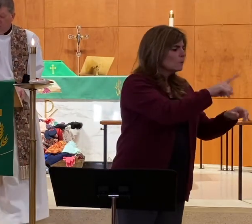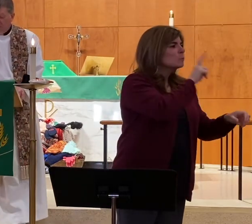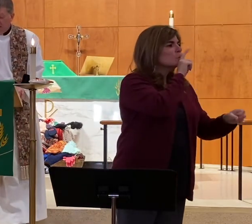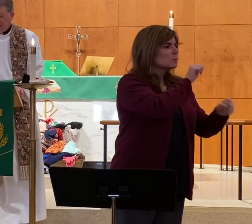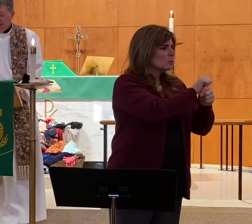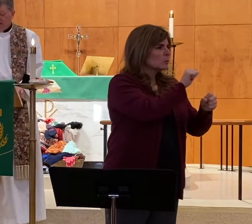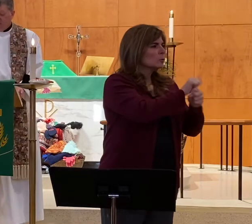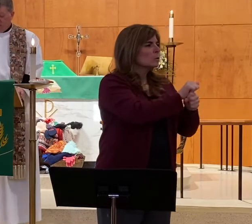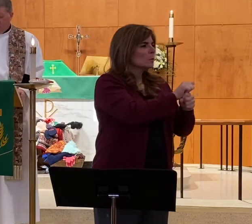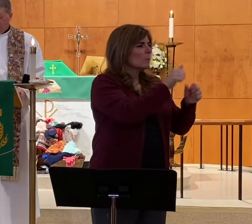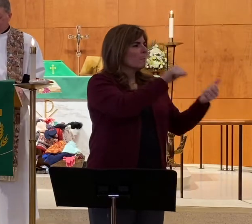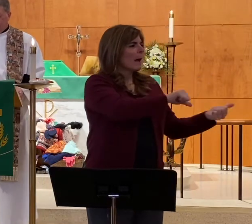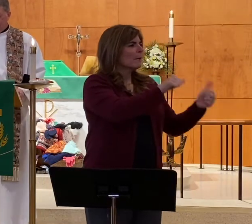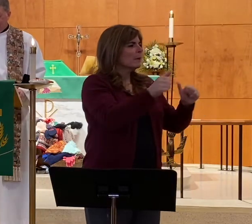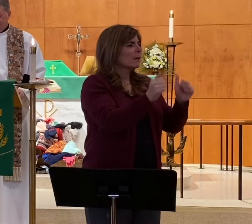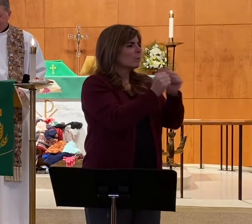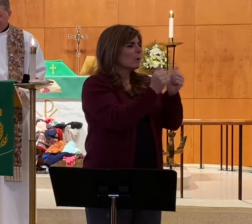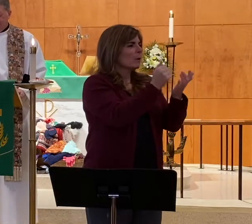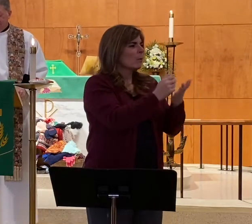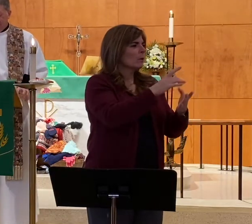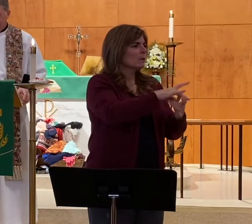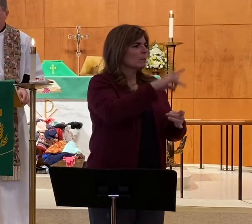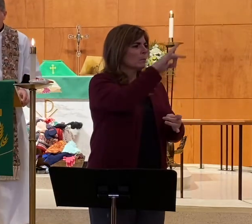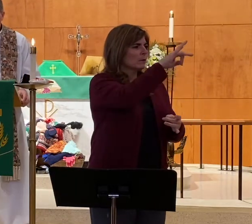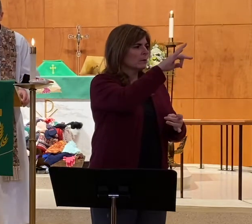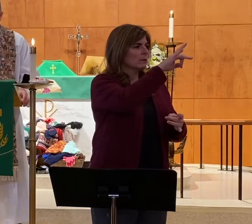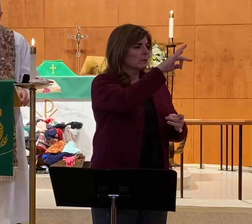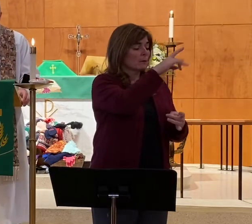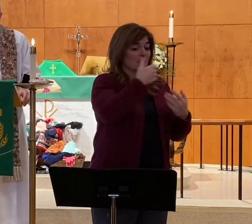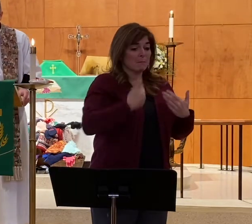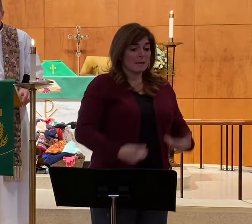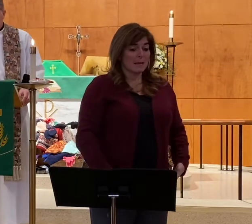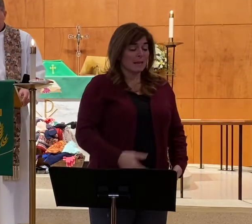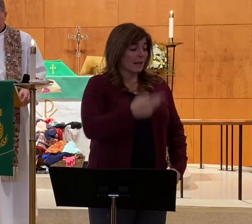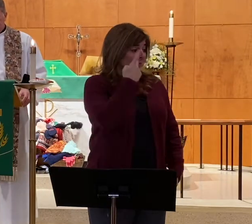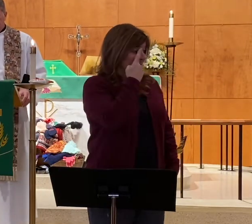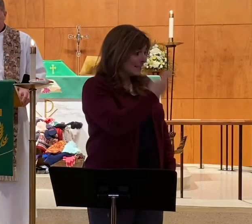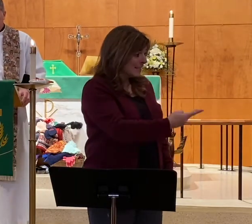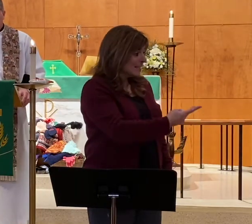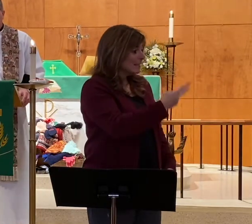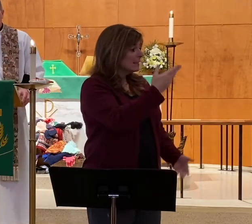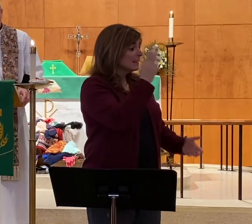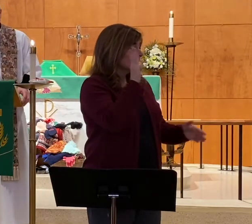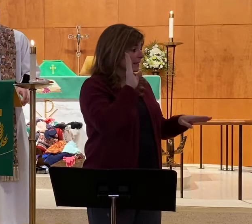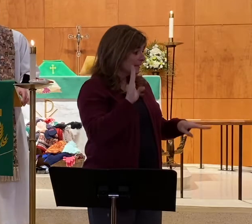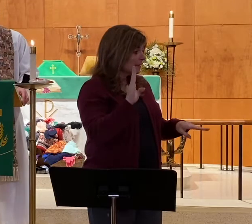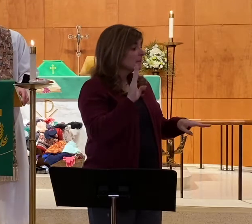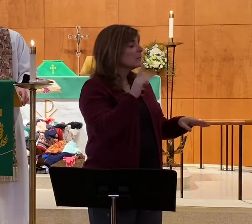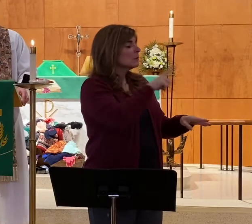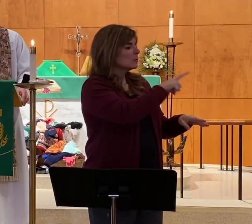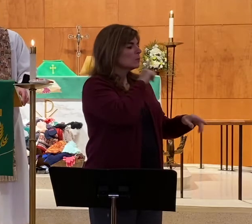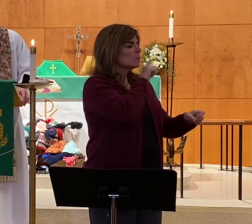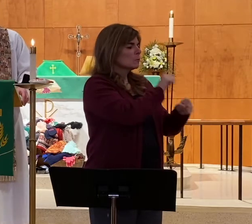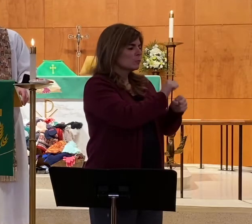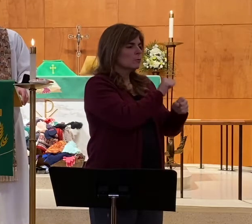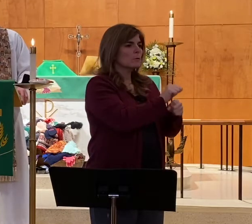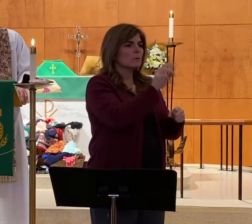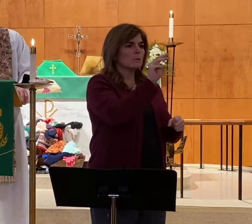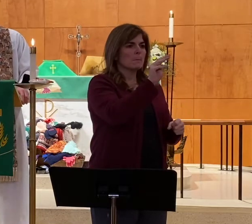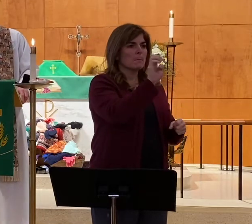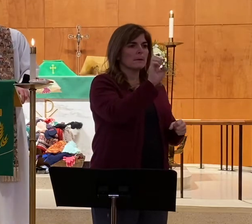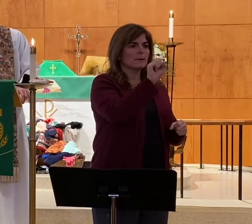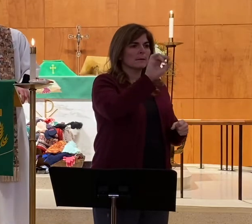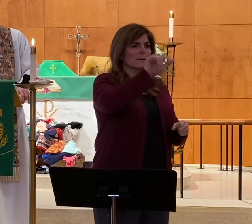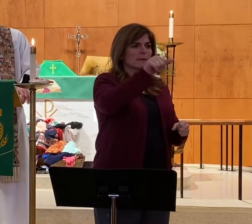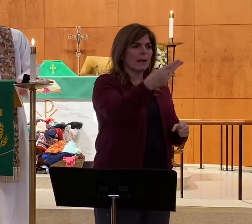one who baptizes with the Holy Spirit.' And I myself have seen and have testified that this is the Son of God."